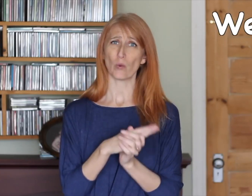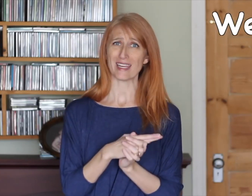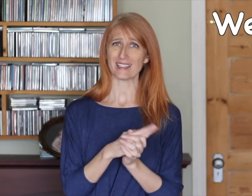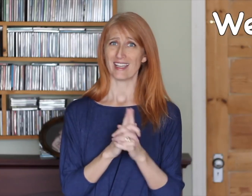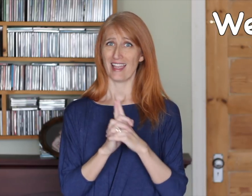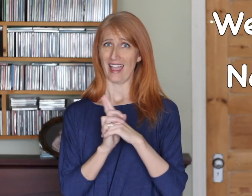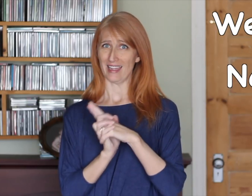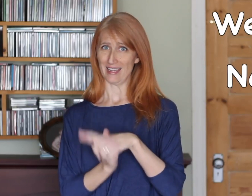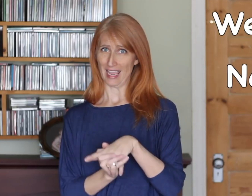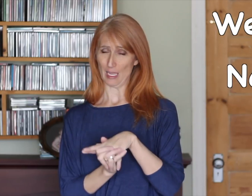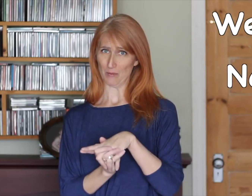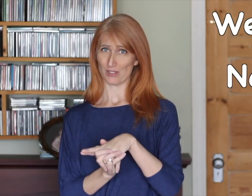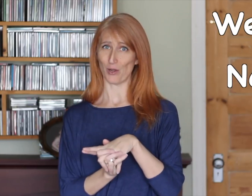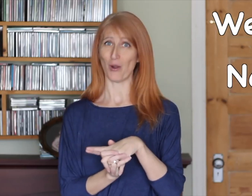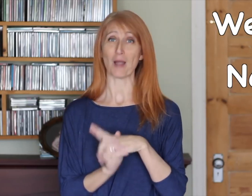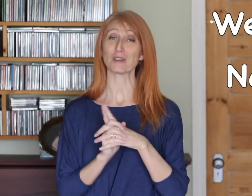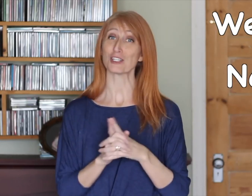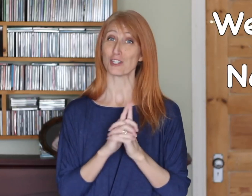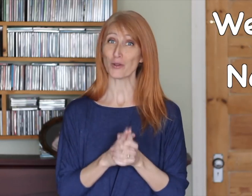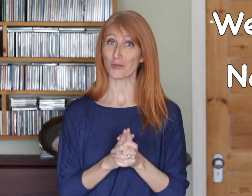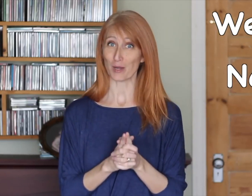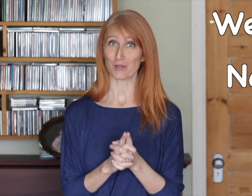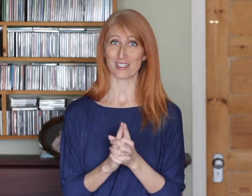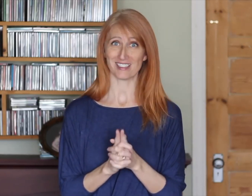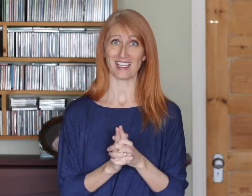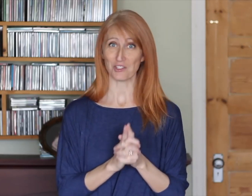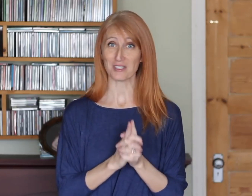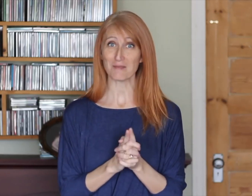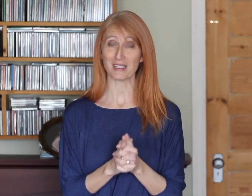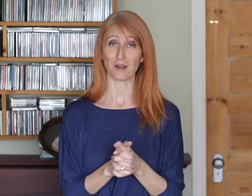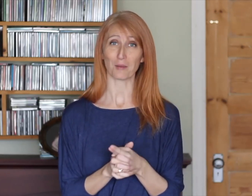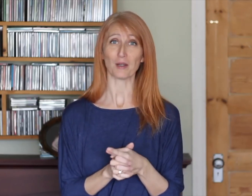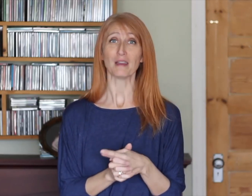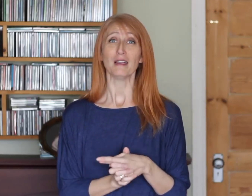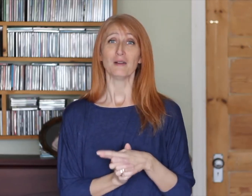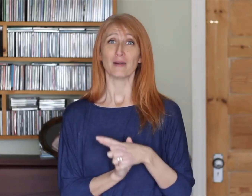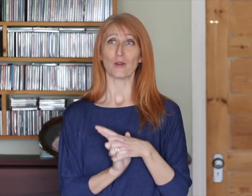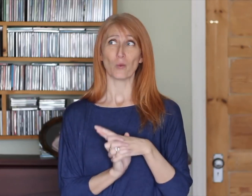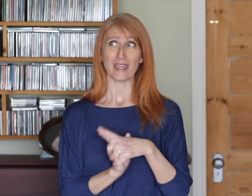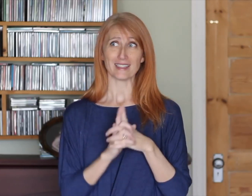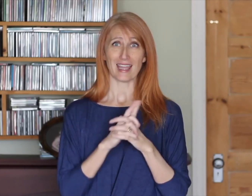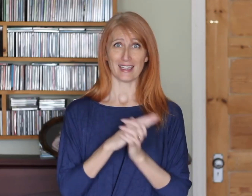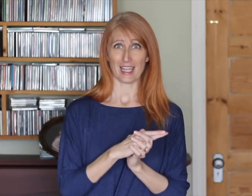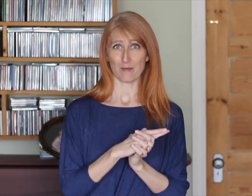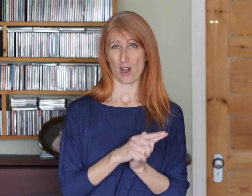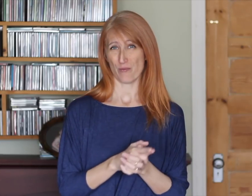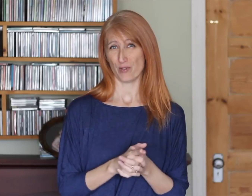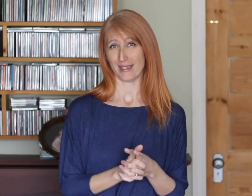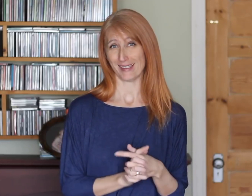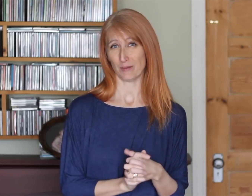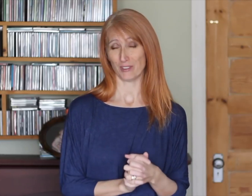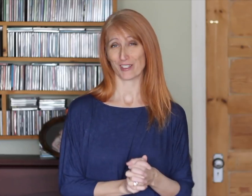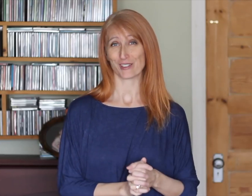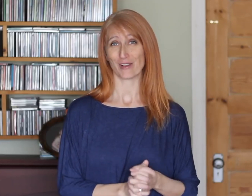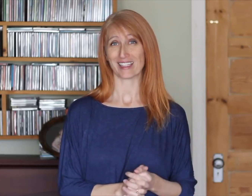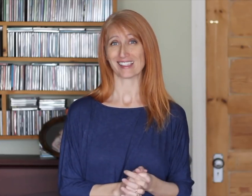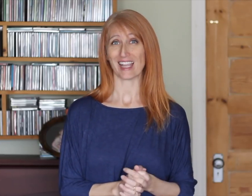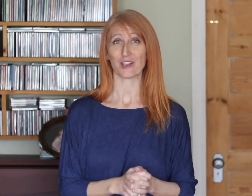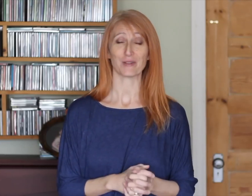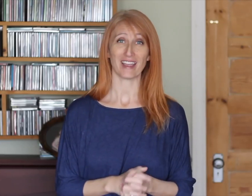weight and name. So I'm going to show you number just in case you did mean number, but weight and name are pretty similar, so I can see how you would get